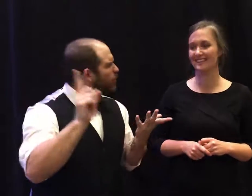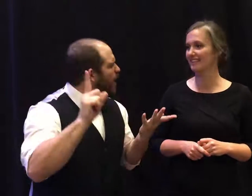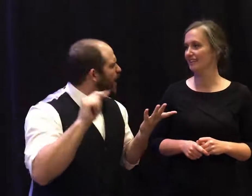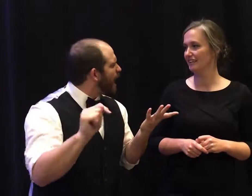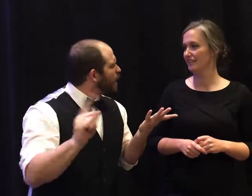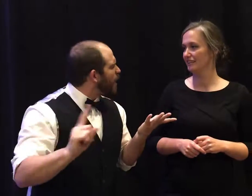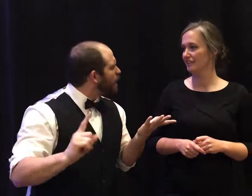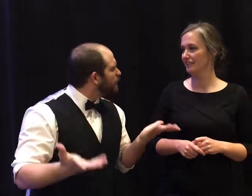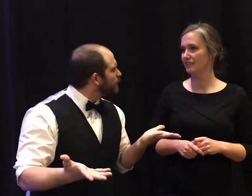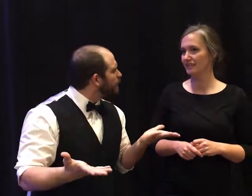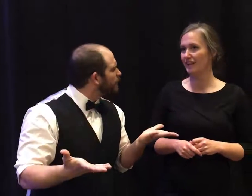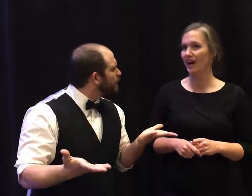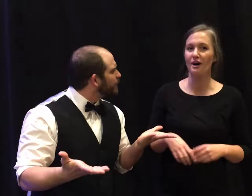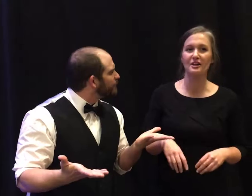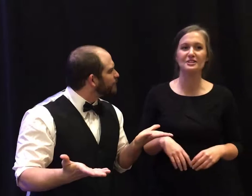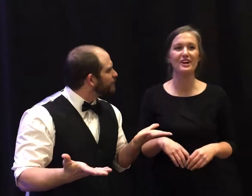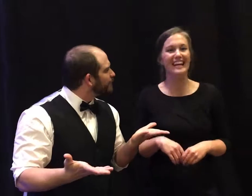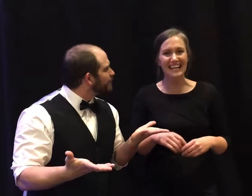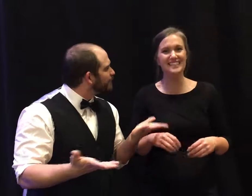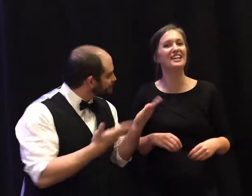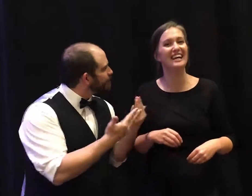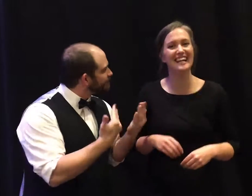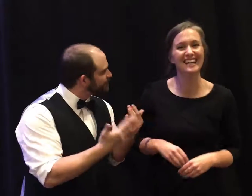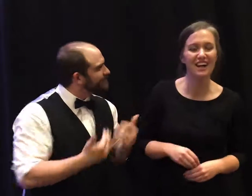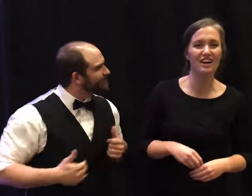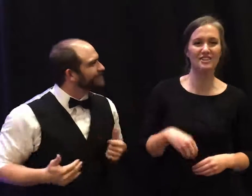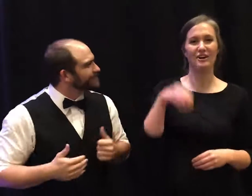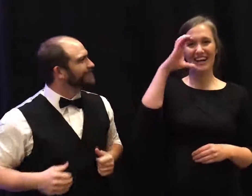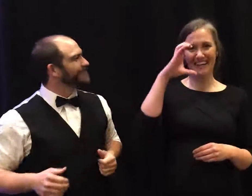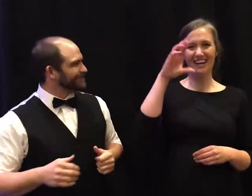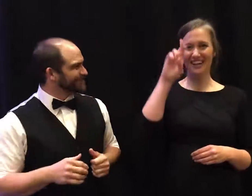and where are we talking about? At what location? Come on, you can do it.